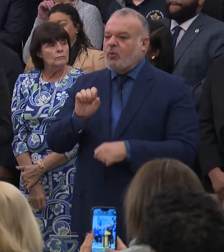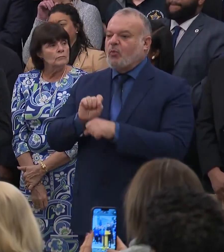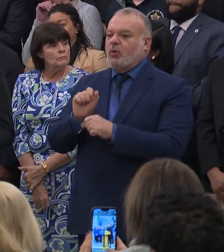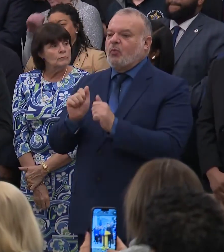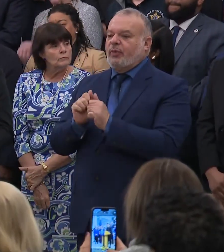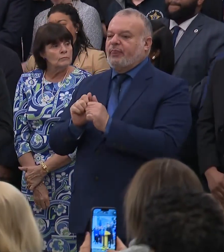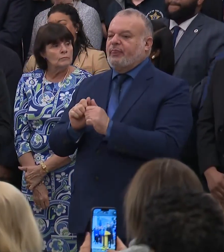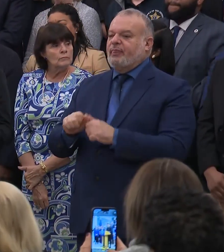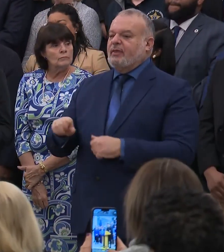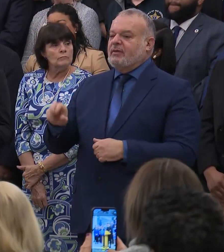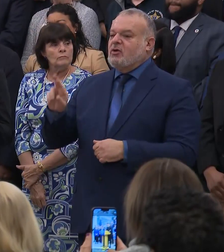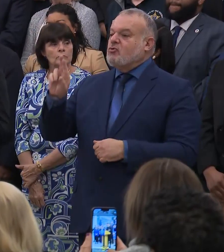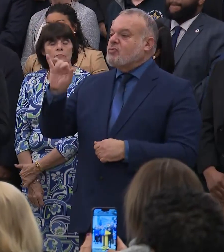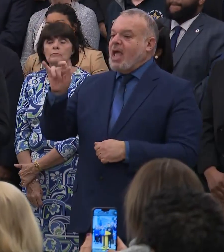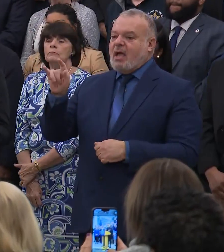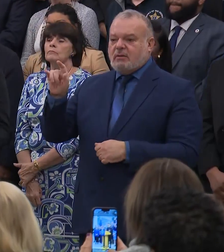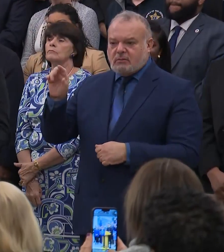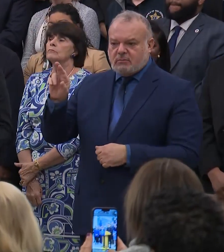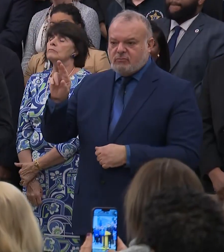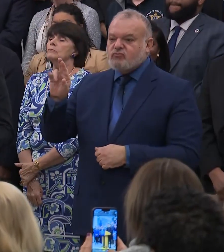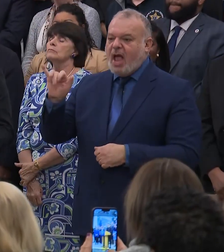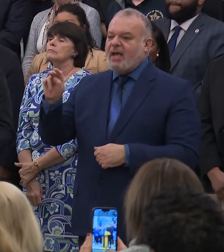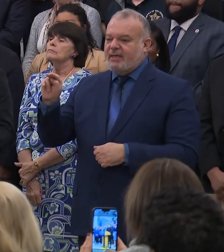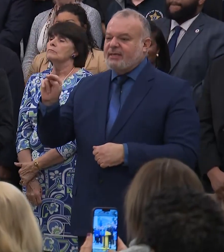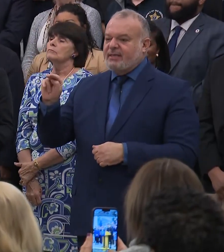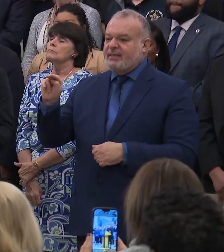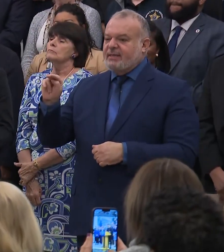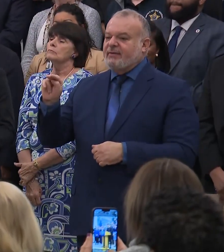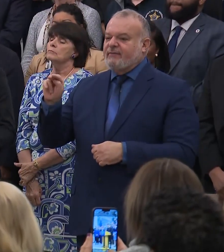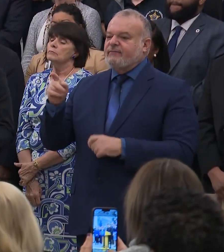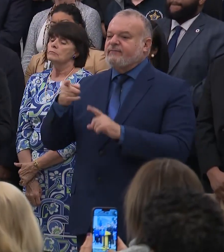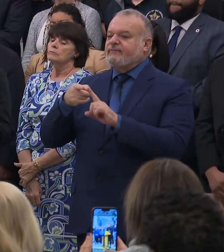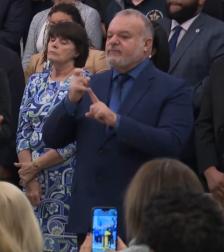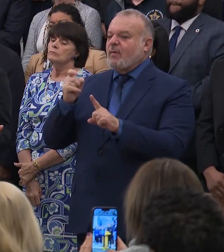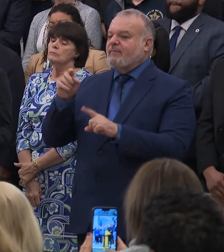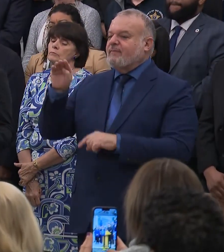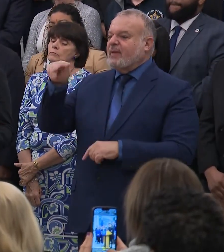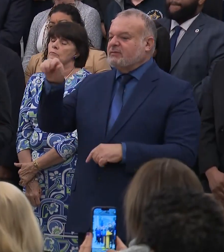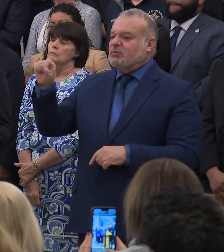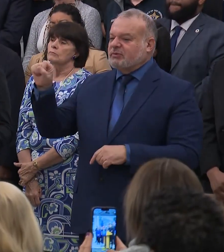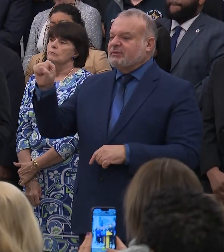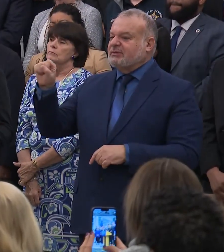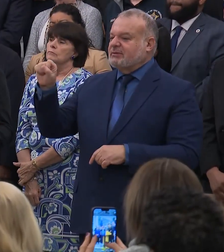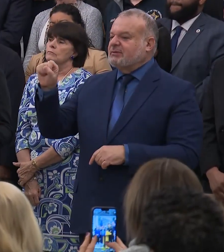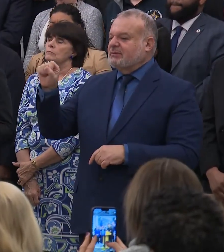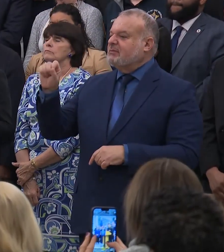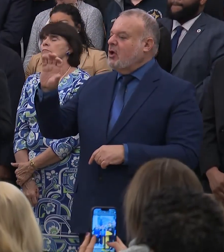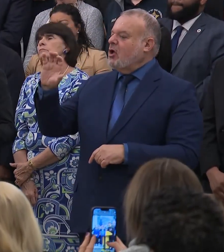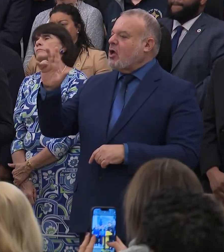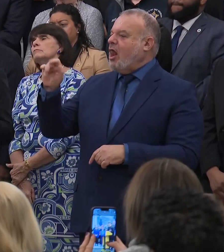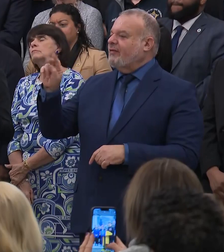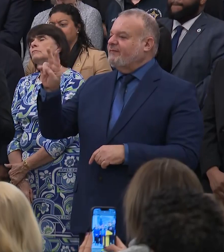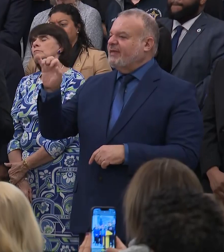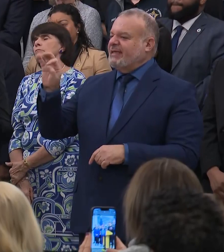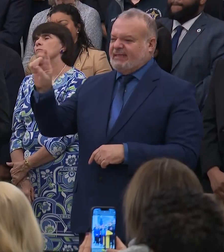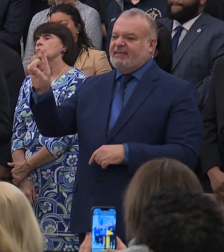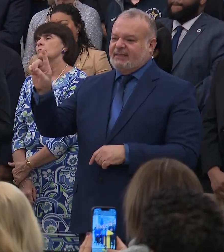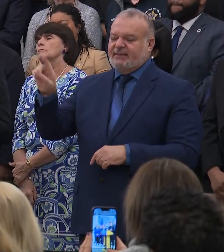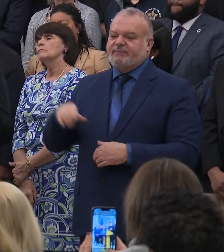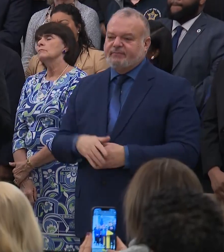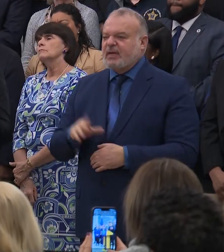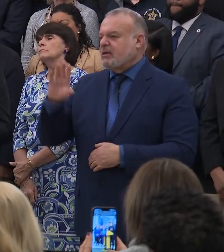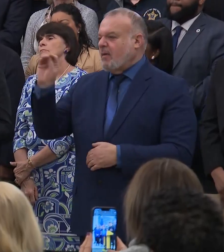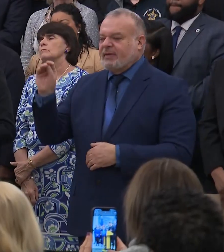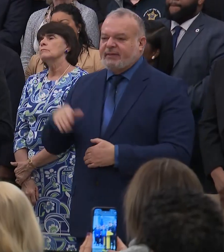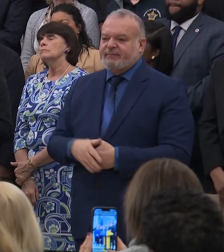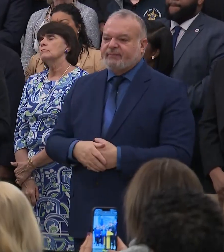Mass Cultivate Ed, who helped me seal my record, my juvenile record. But even before that, I avoided applying to certain jobs